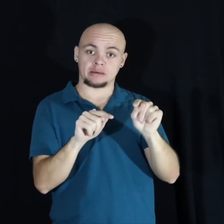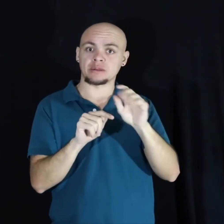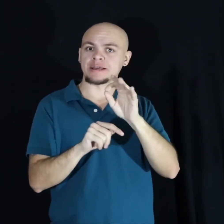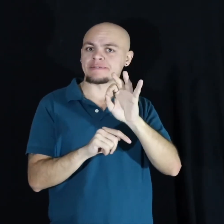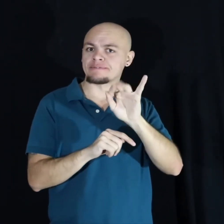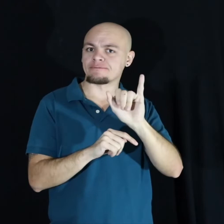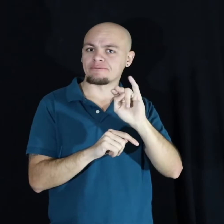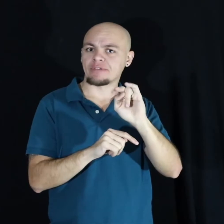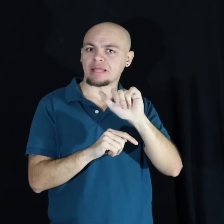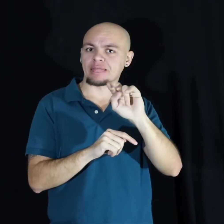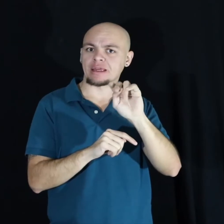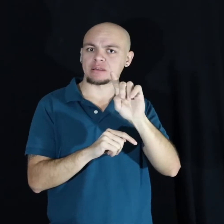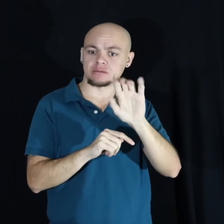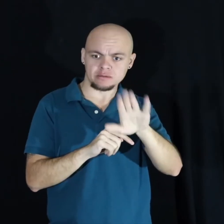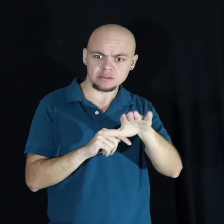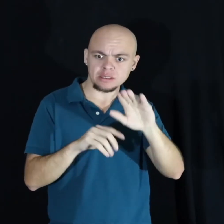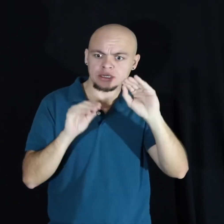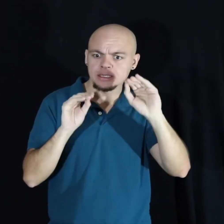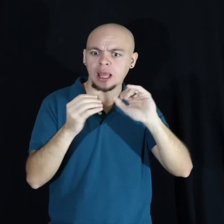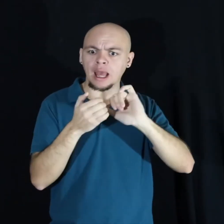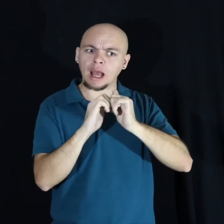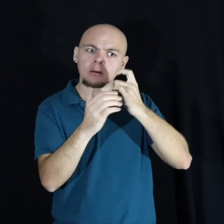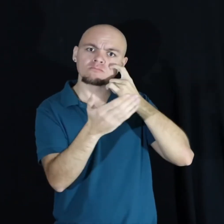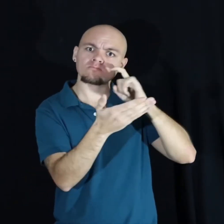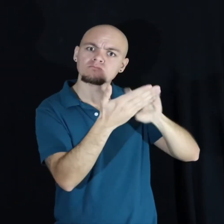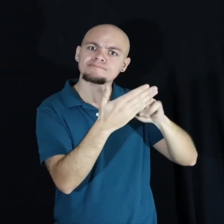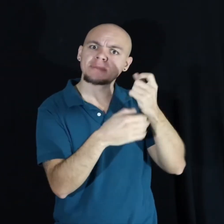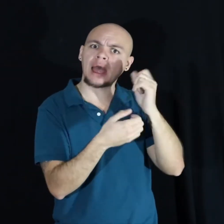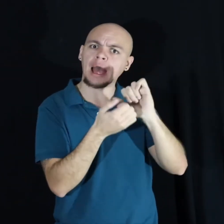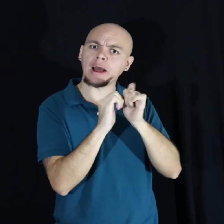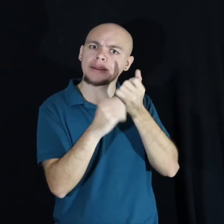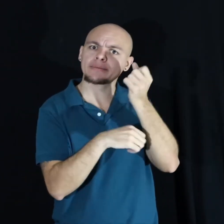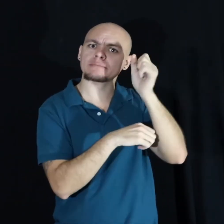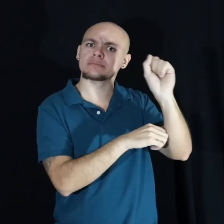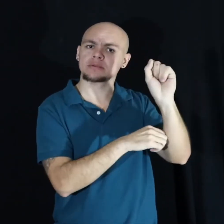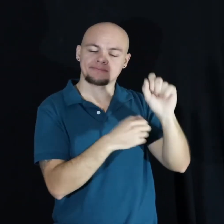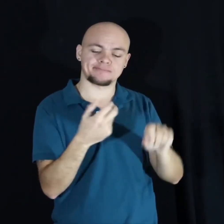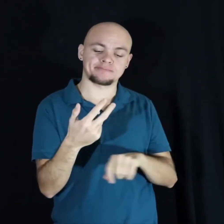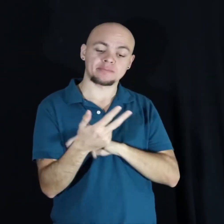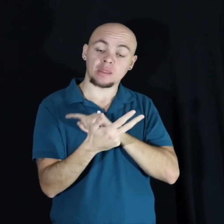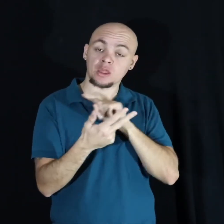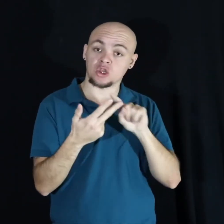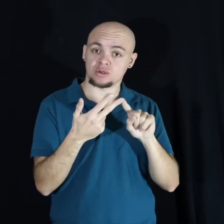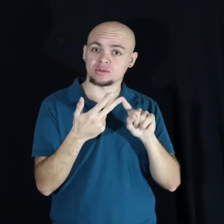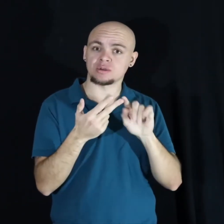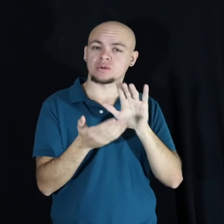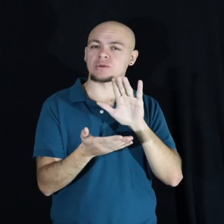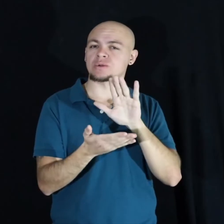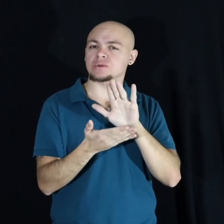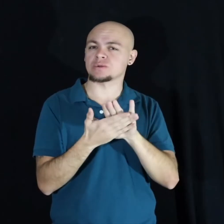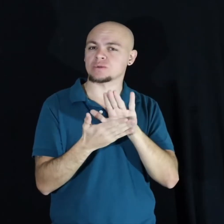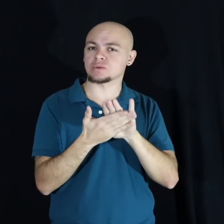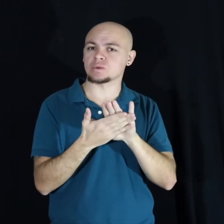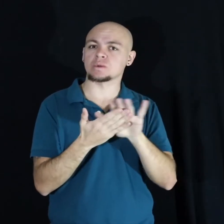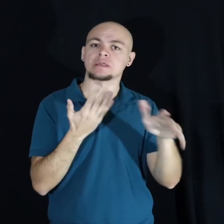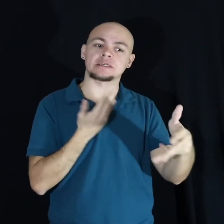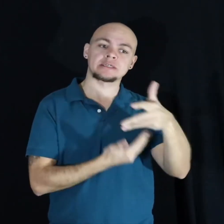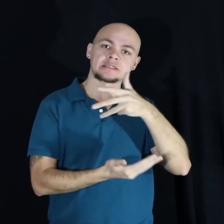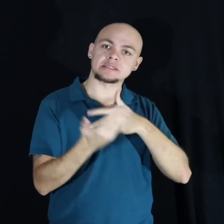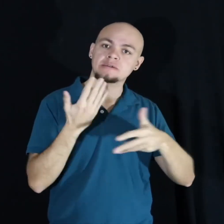is disinformation, how can we best combat it. Third, schools, civil